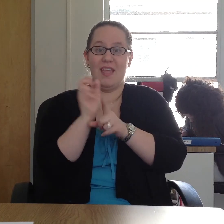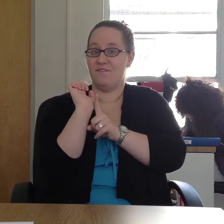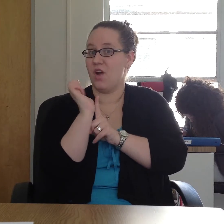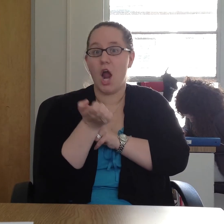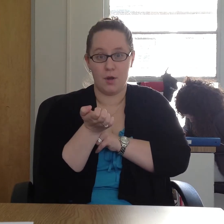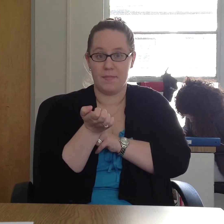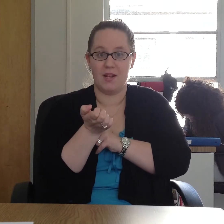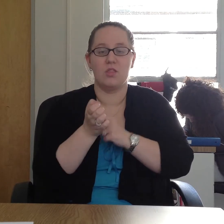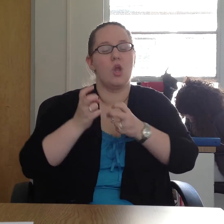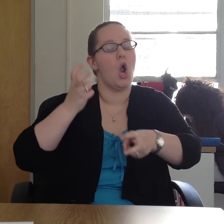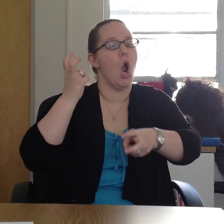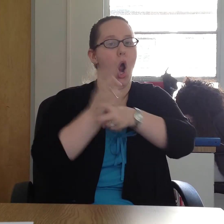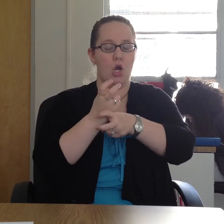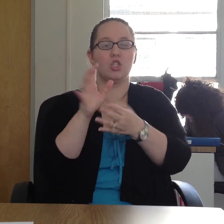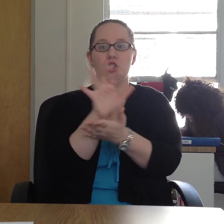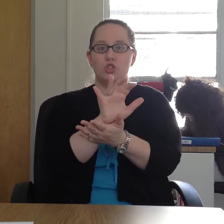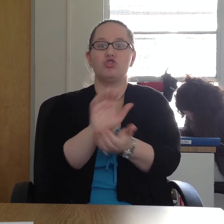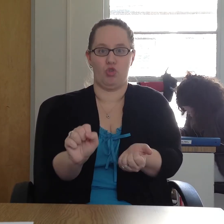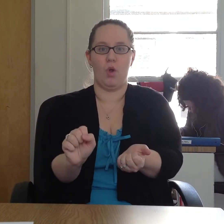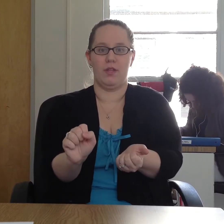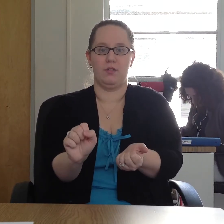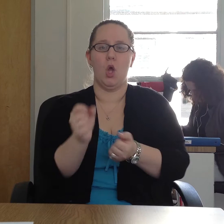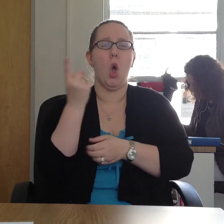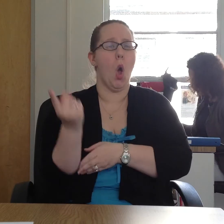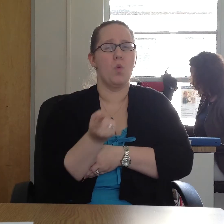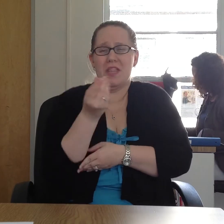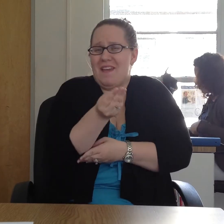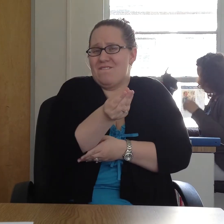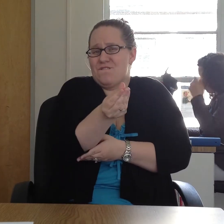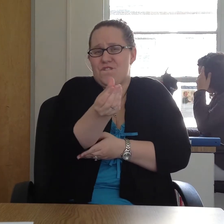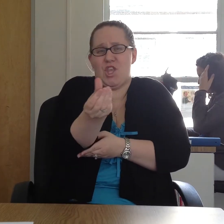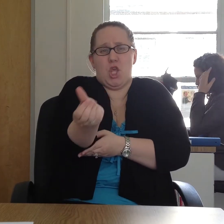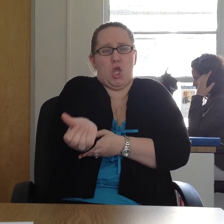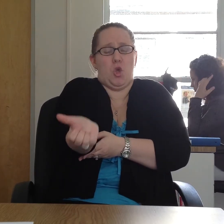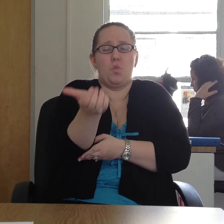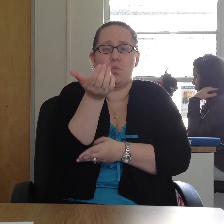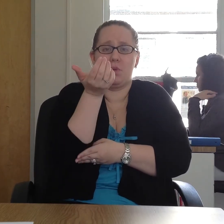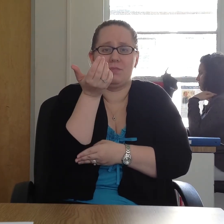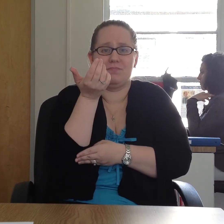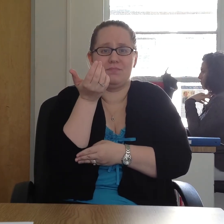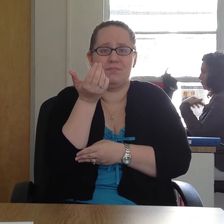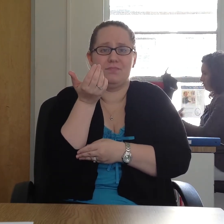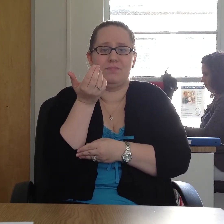Fortunately, only relatively few pathogens, for example,